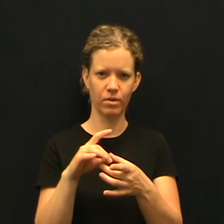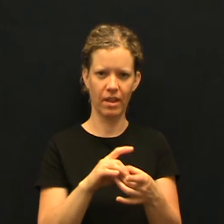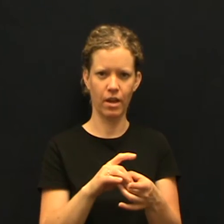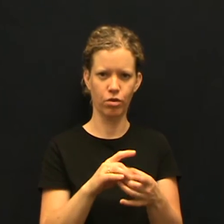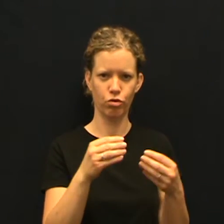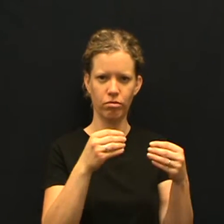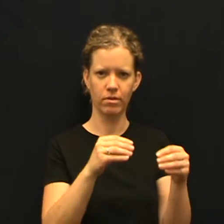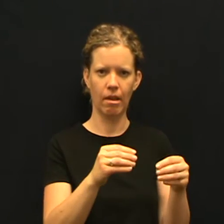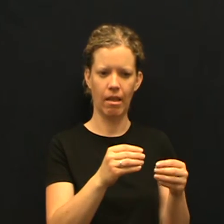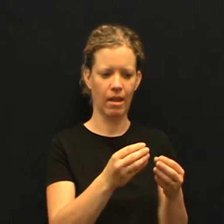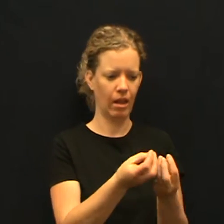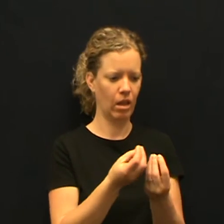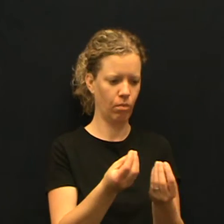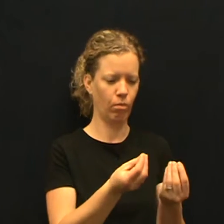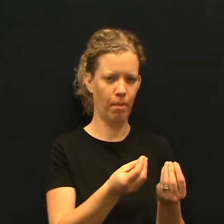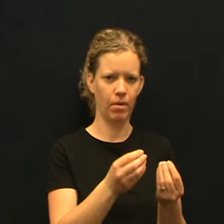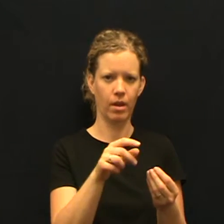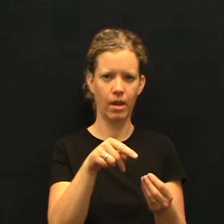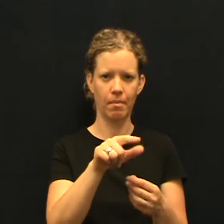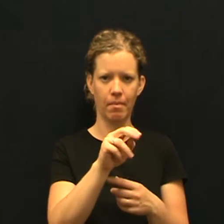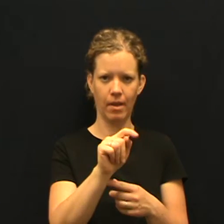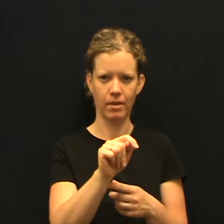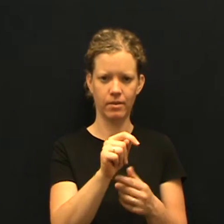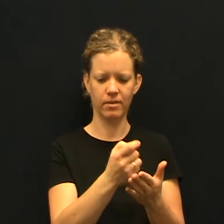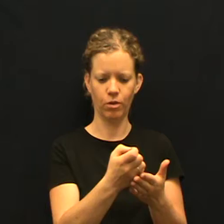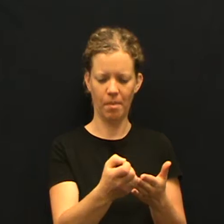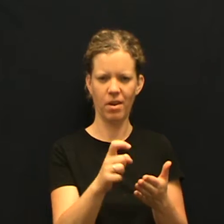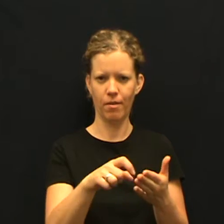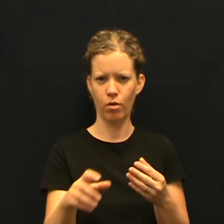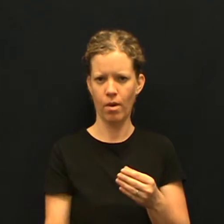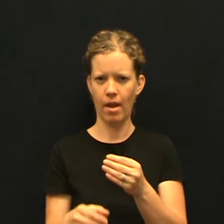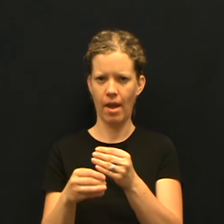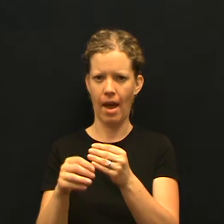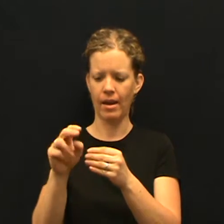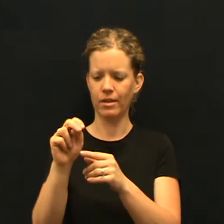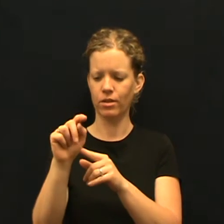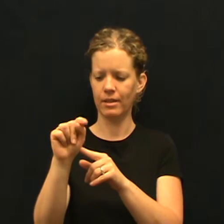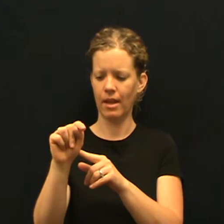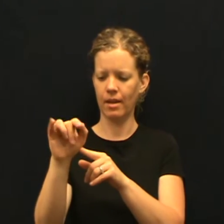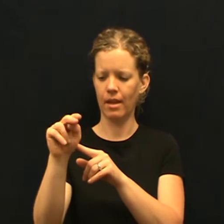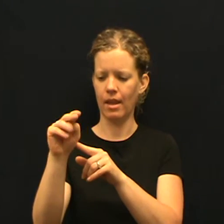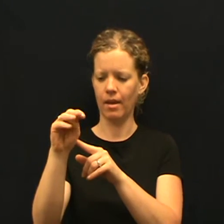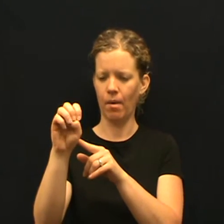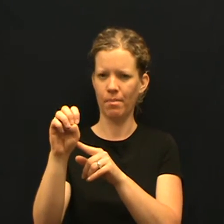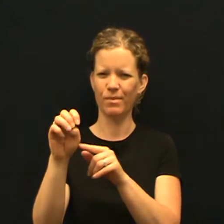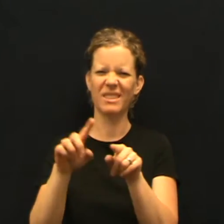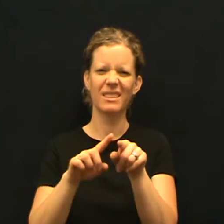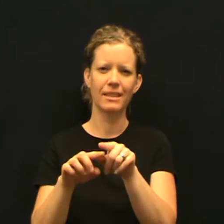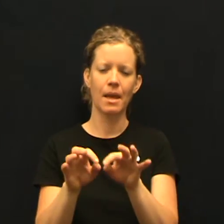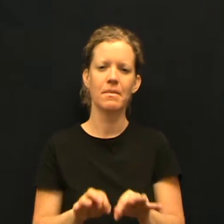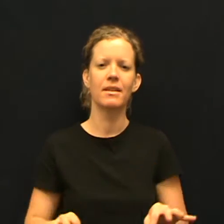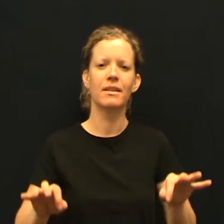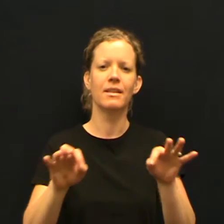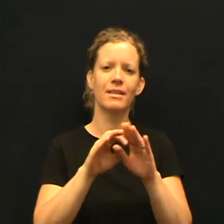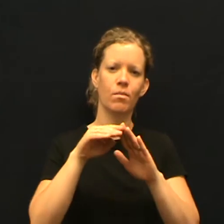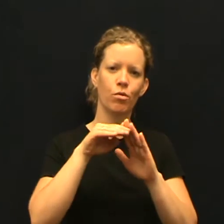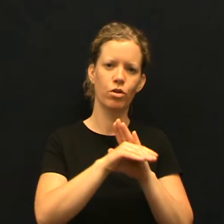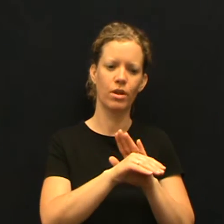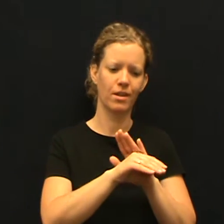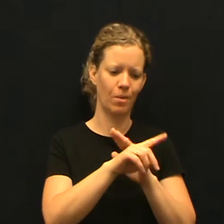that back to net income, just like we would have for depreciation, because there was no cash used or consumed in